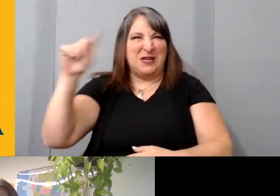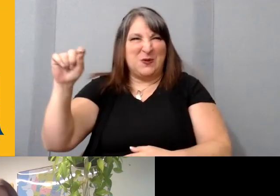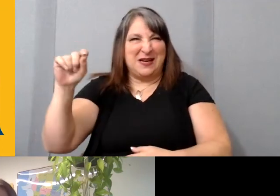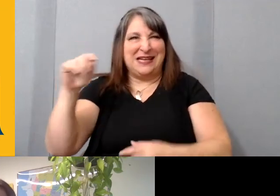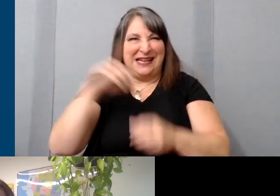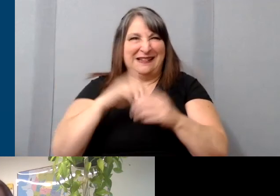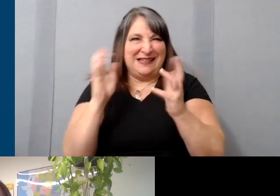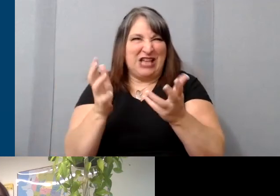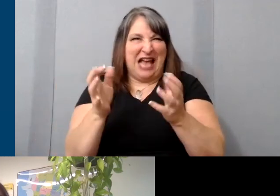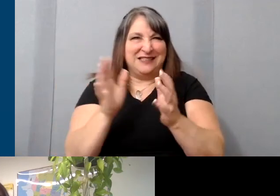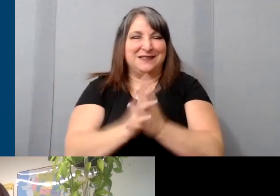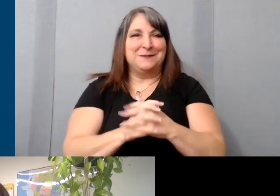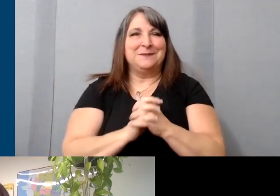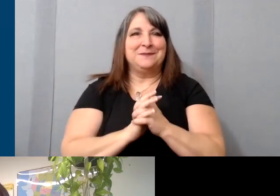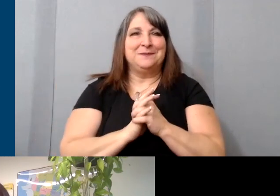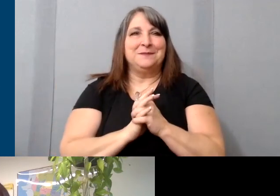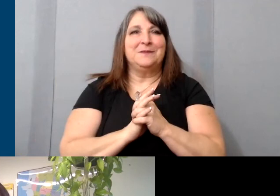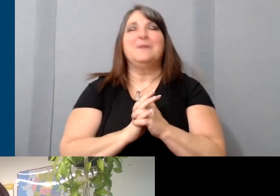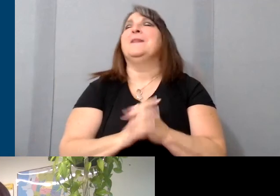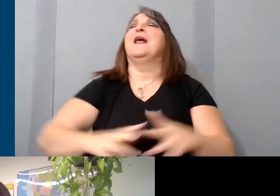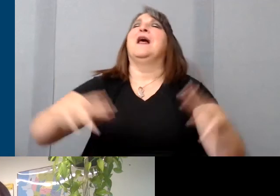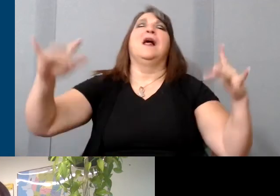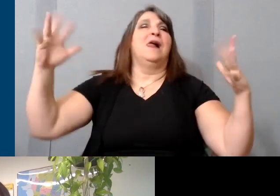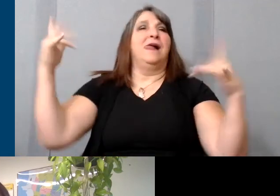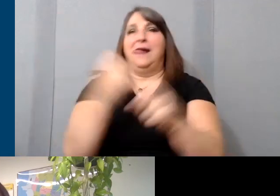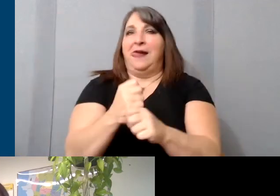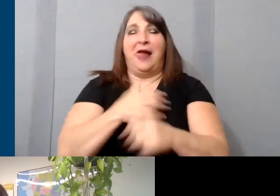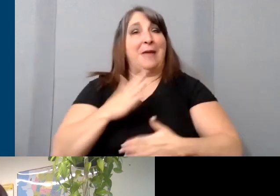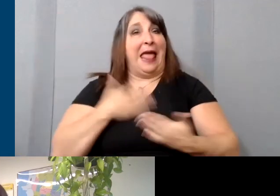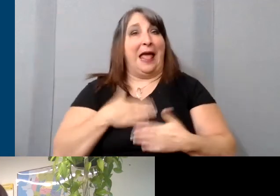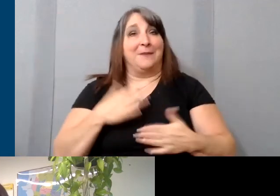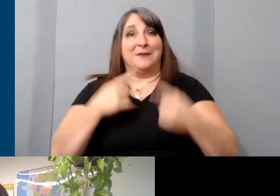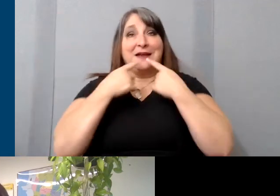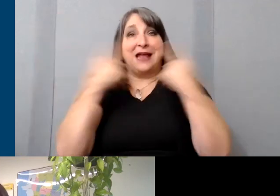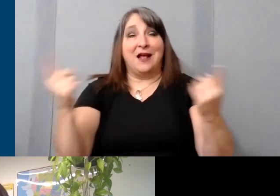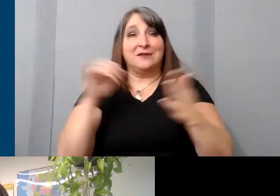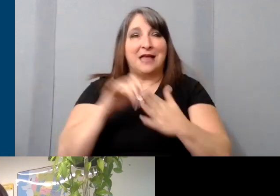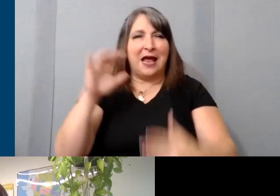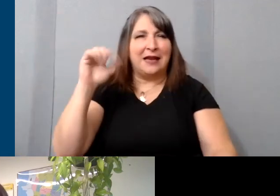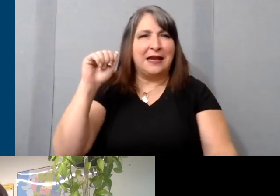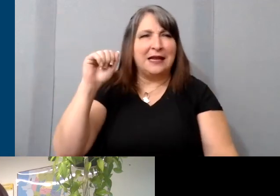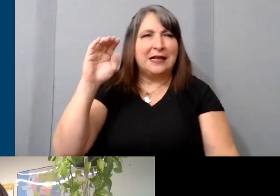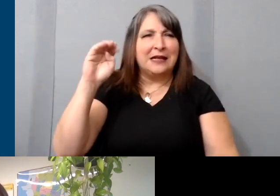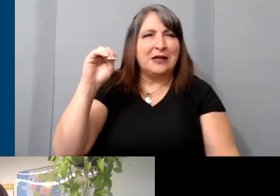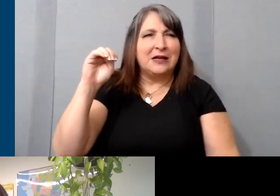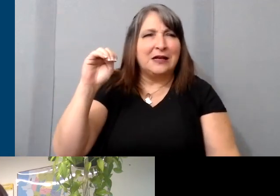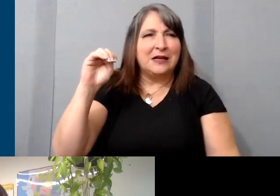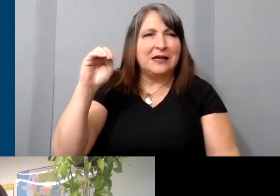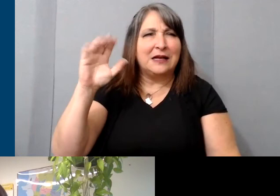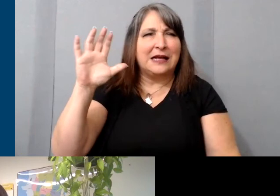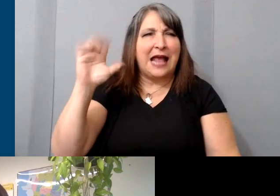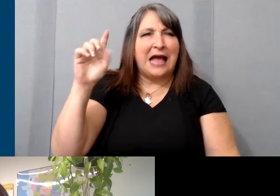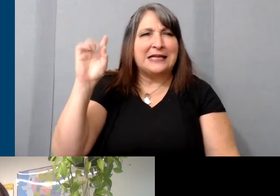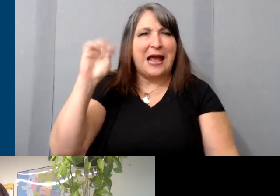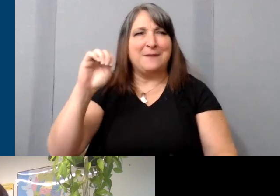Next. With all that being said, I'm happy to announce that CADEM is now fundraising at a 17%